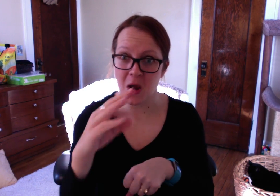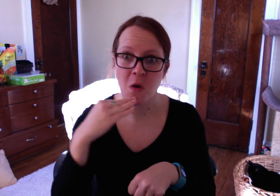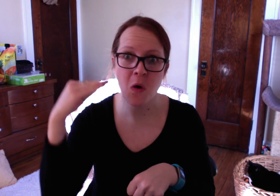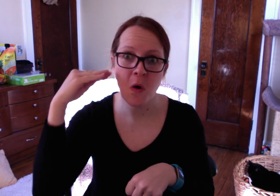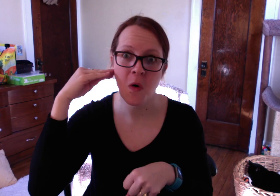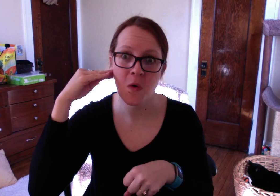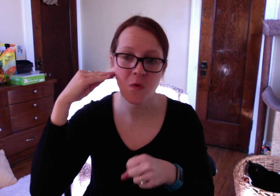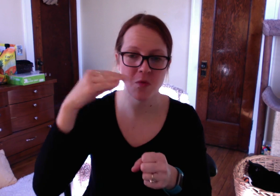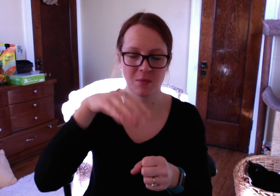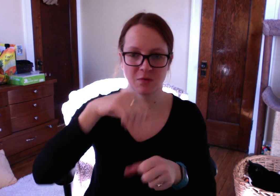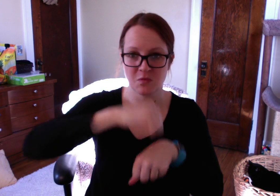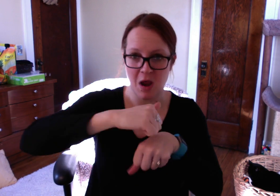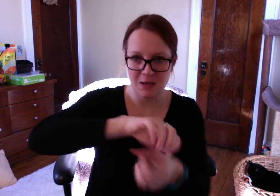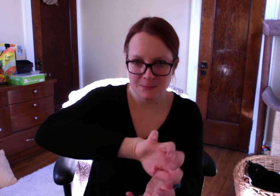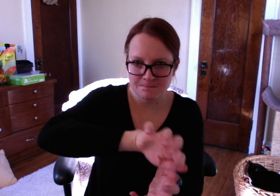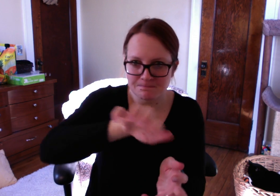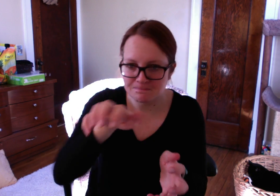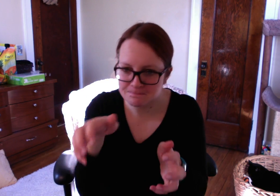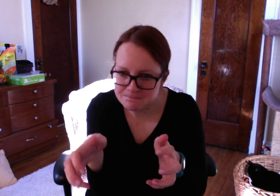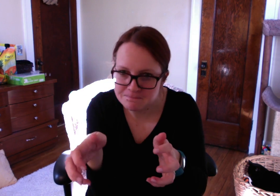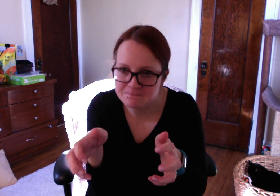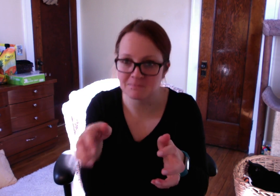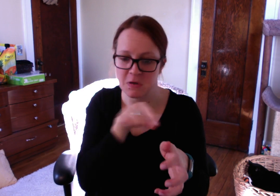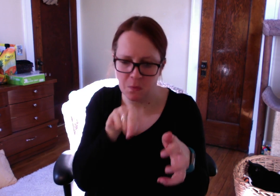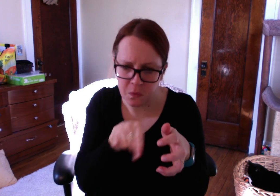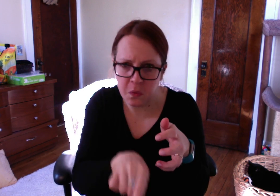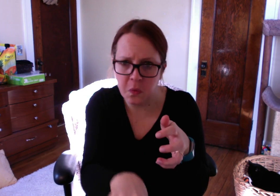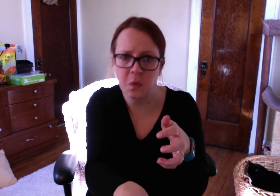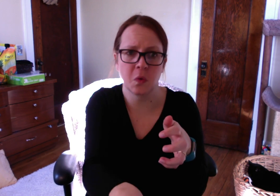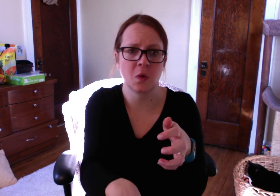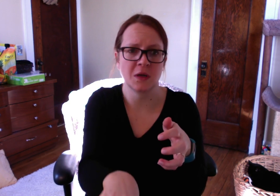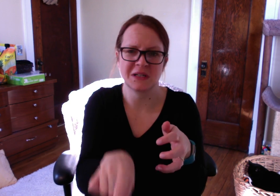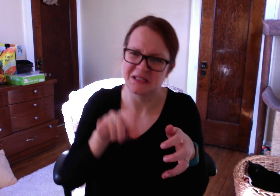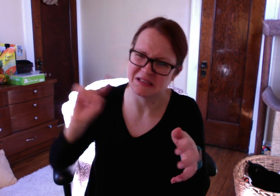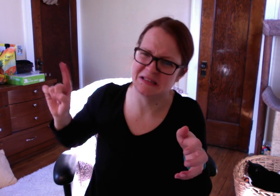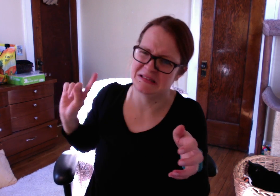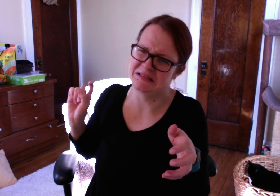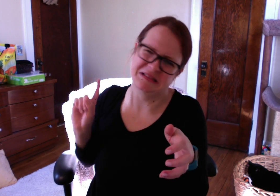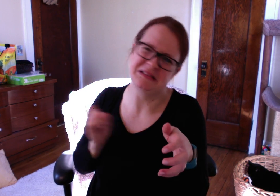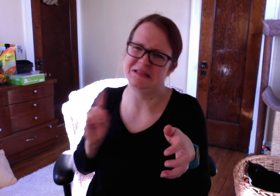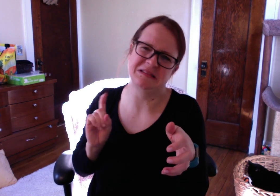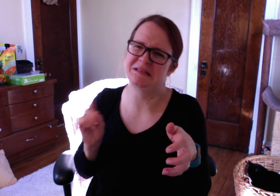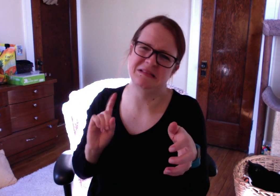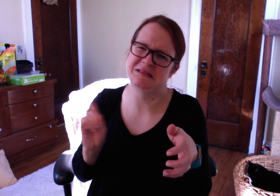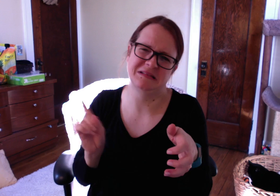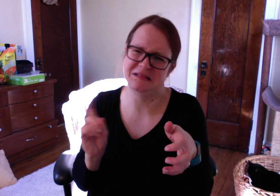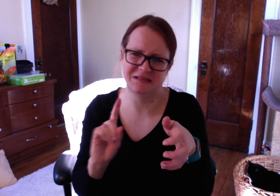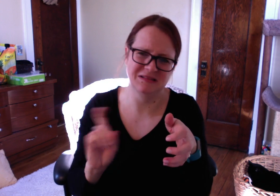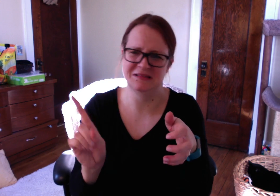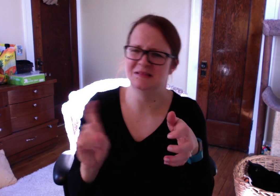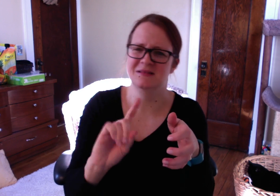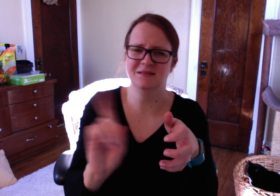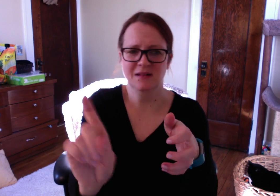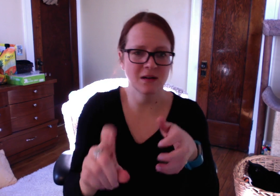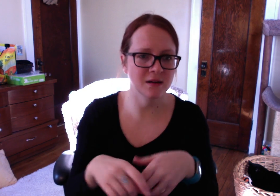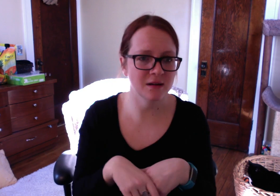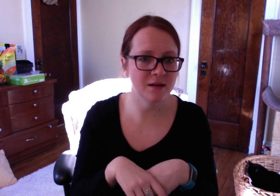his home. He had a tunnel under those stones and a nice warm burrow underground.